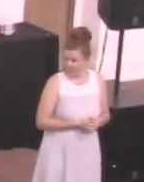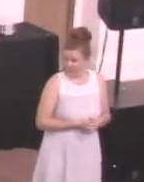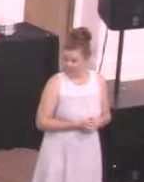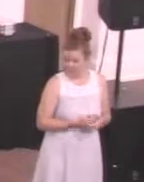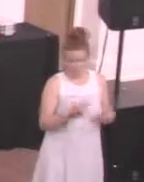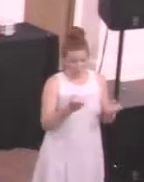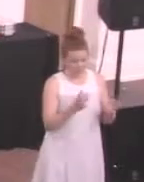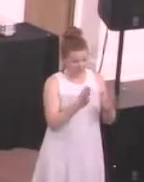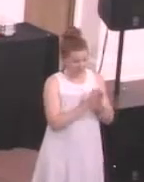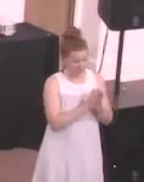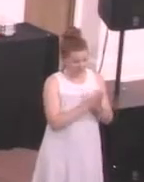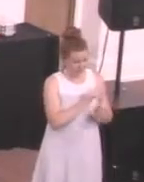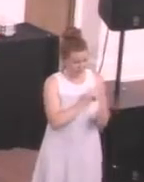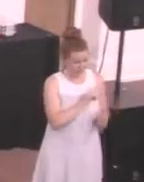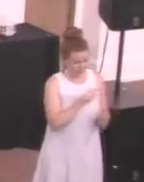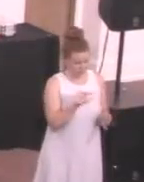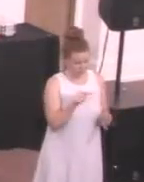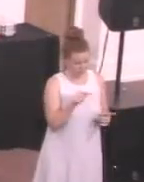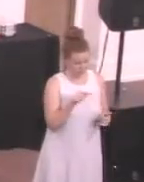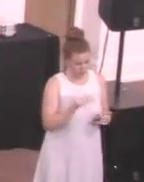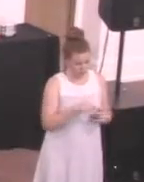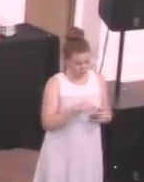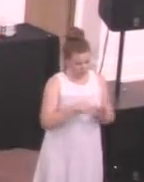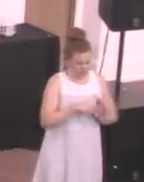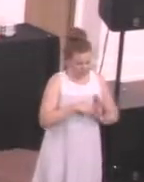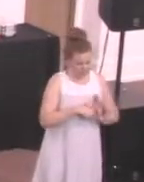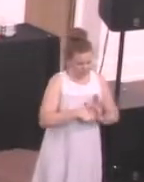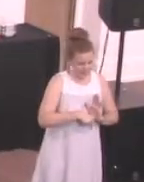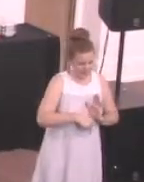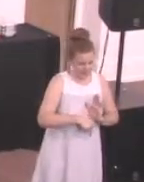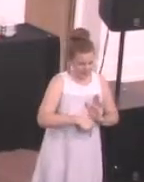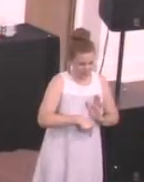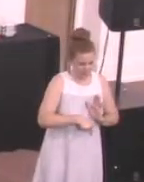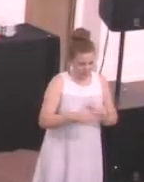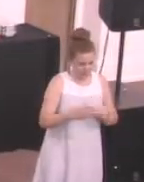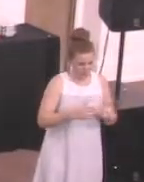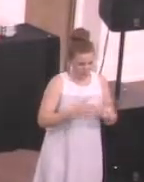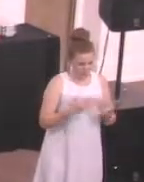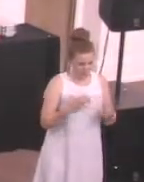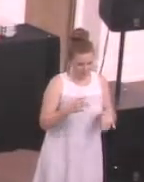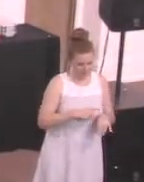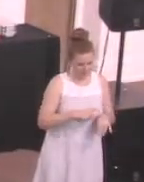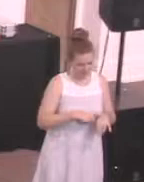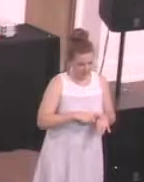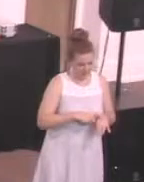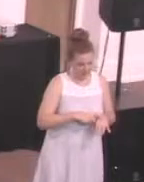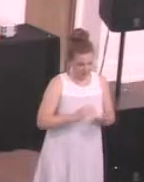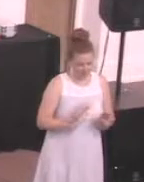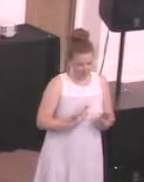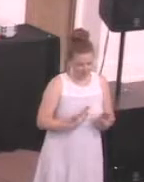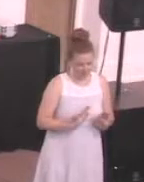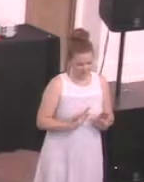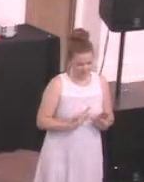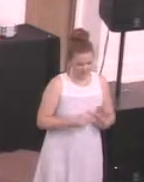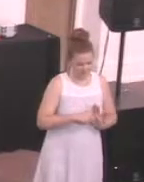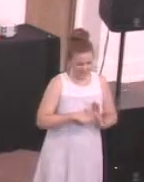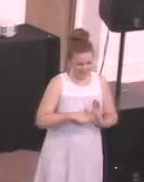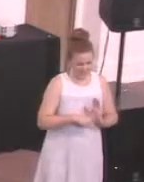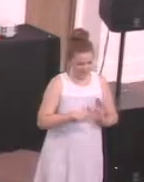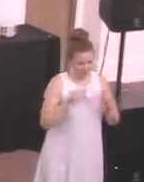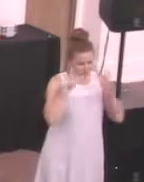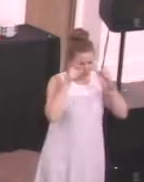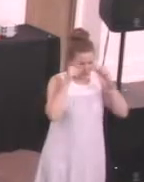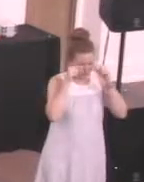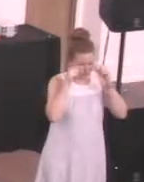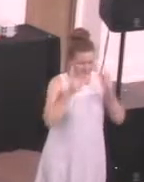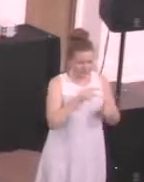I want to ask you right now to dig a little deeper. I know we're just about out of time, so I want to be respectful of that. But I want everyone to close their eyes